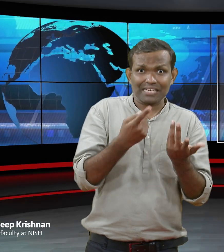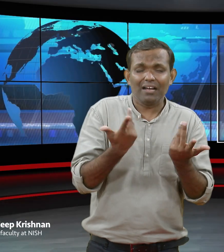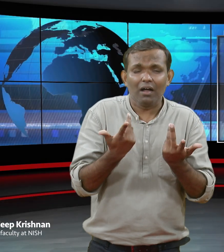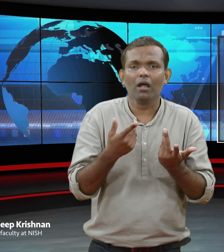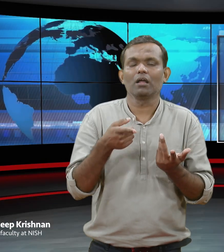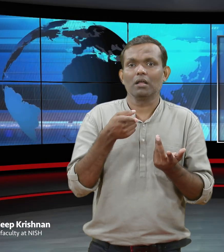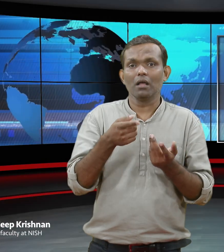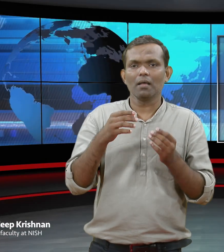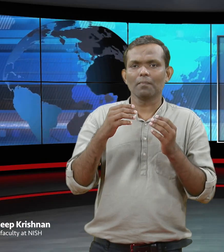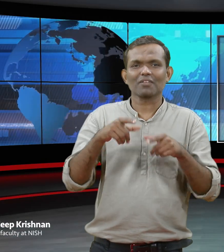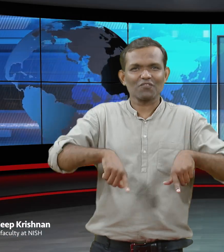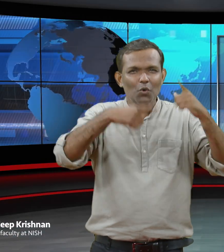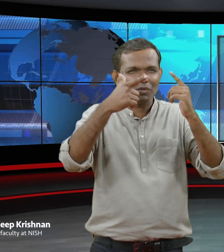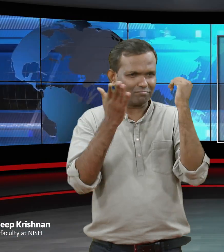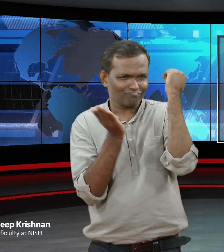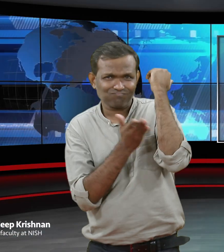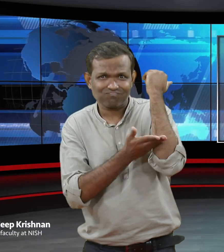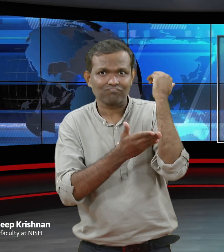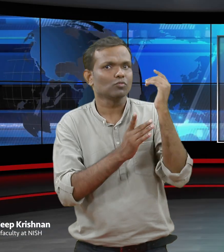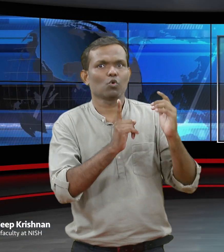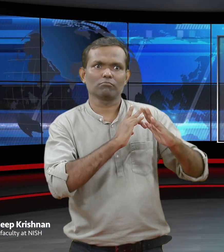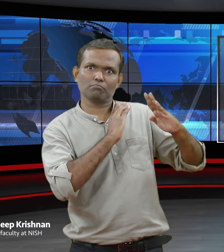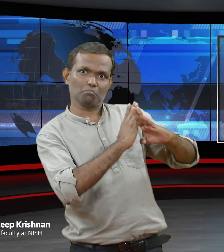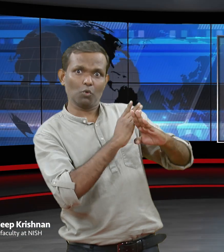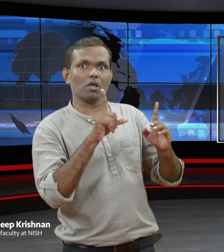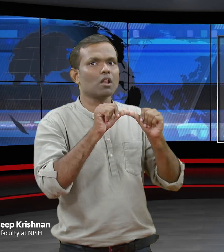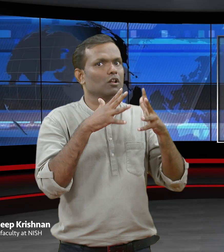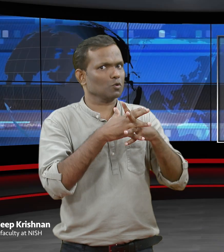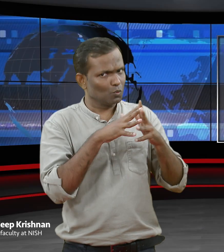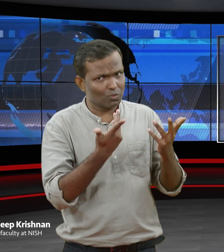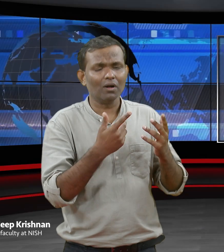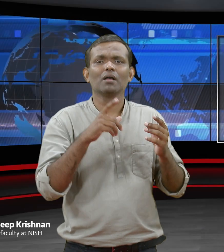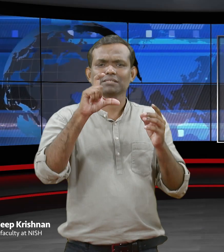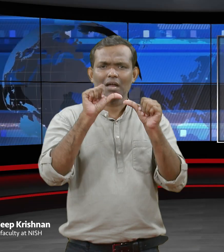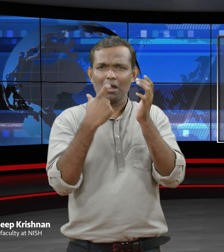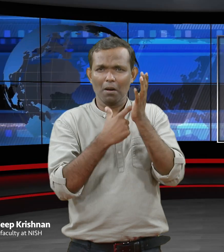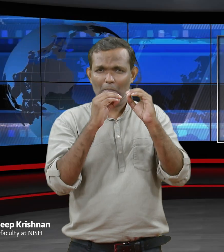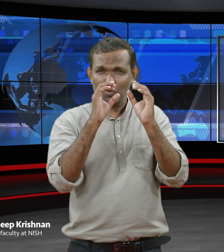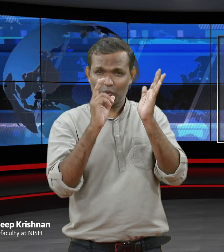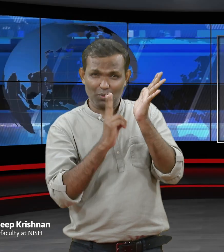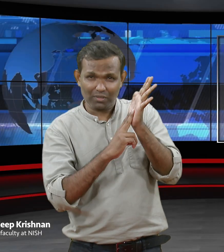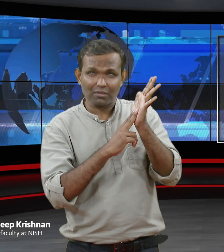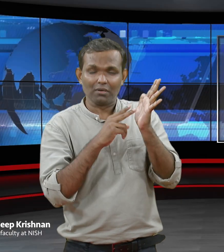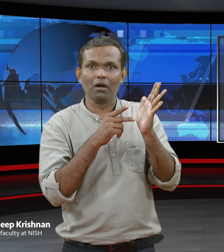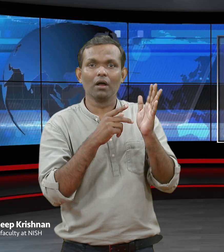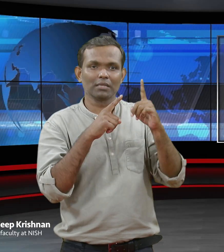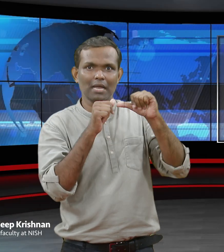on climate trade impacts and energy transition. The goal is to make environmental rules fairer for